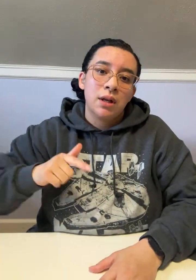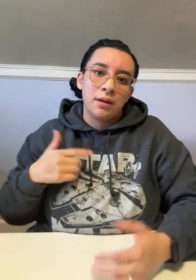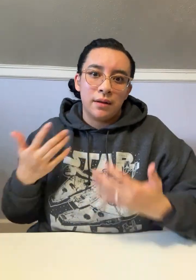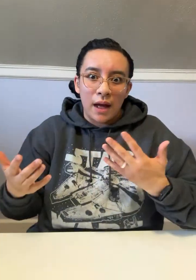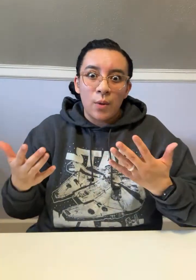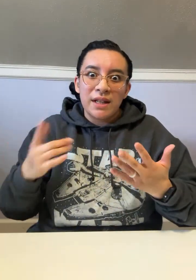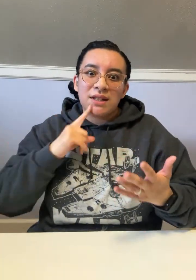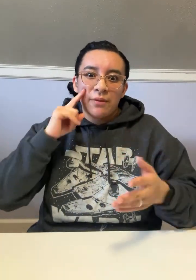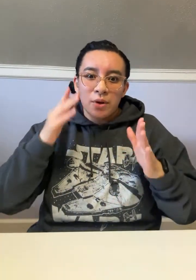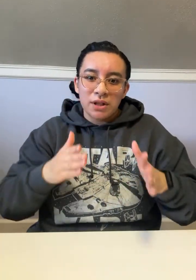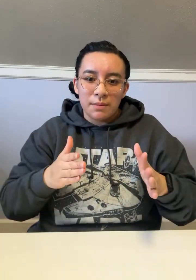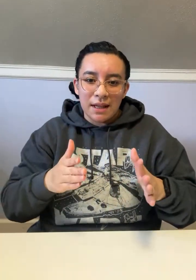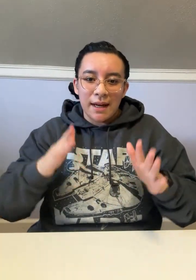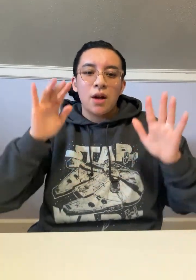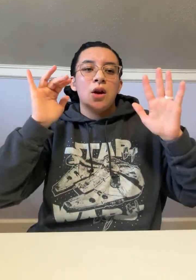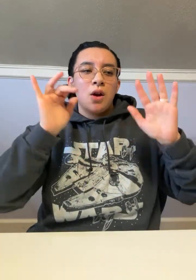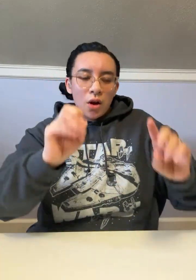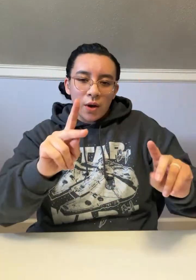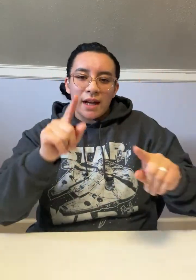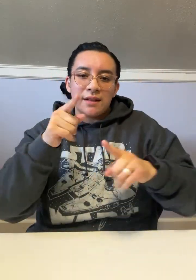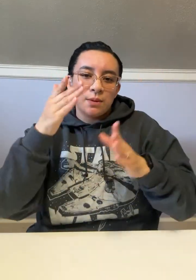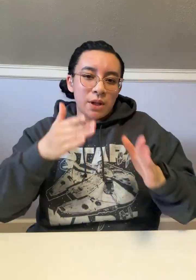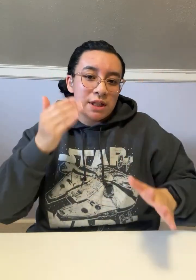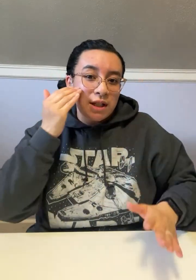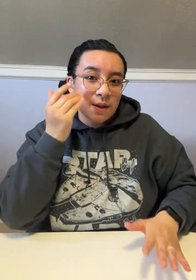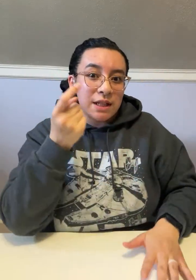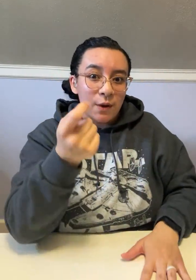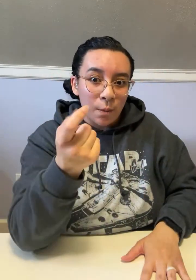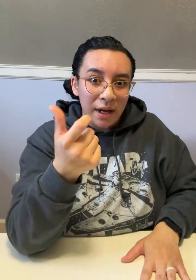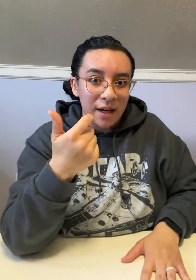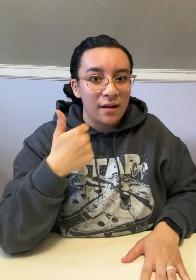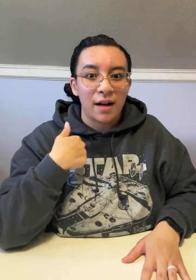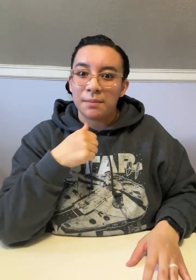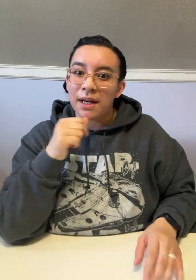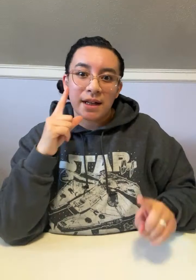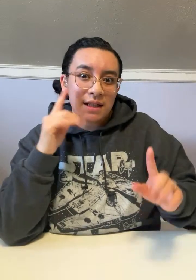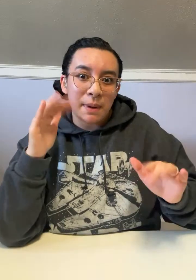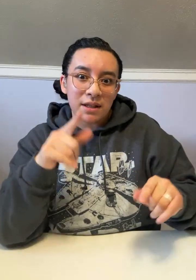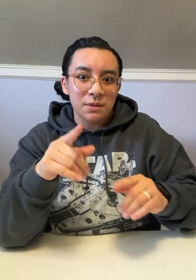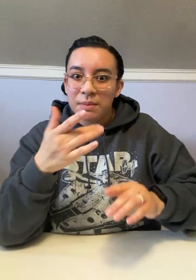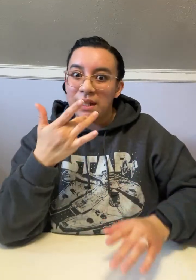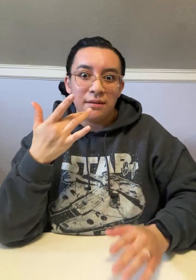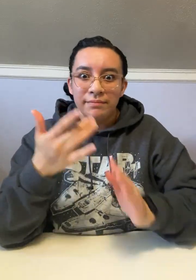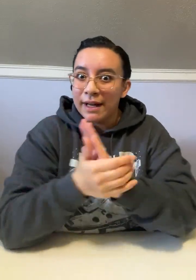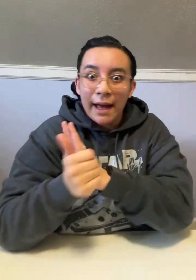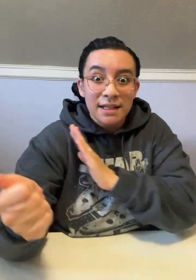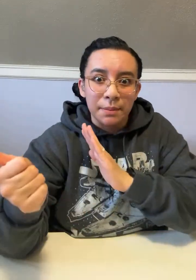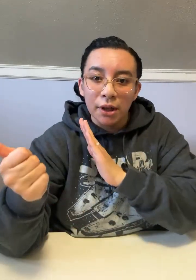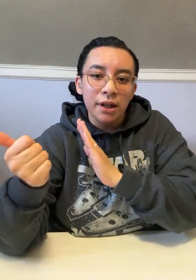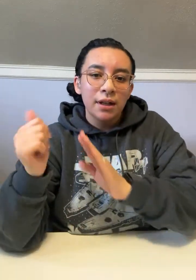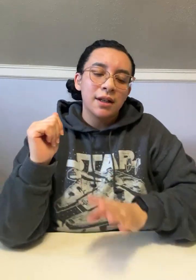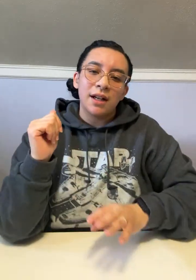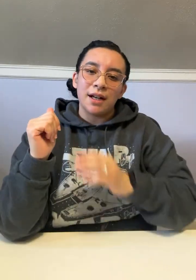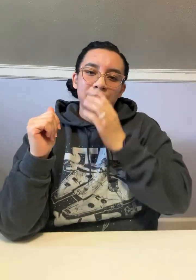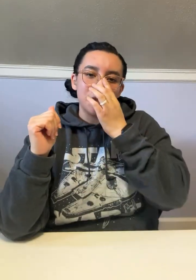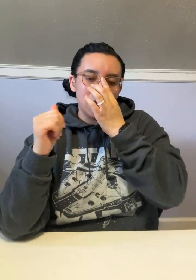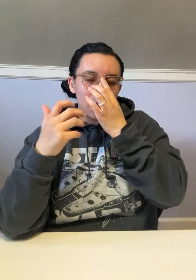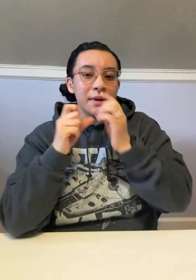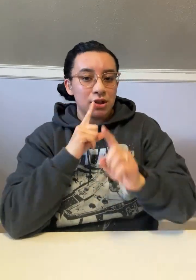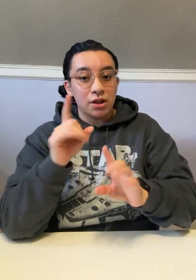And that way the deaf person could be like, okay, this person knows a little bit. I'm not going to expect them to be an expert. You want to make sure to do